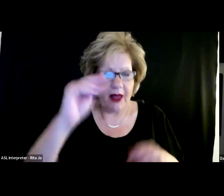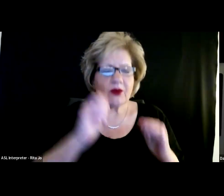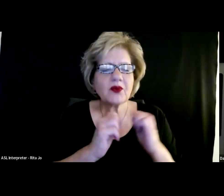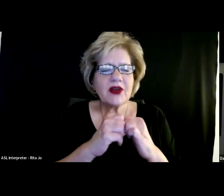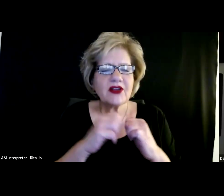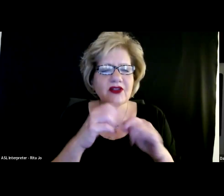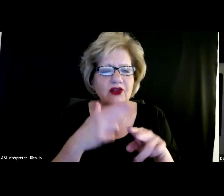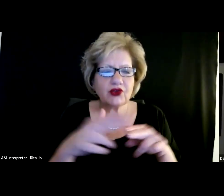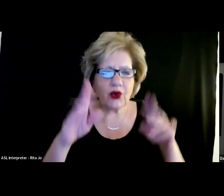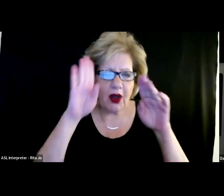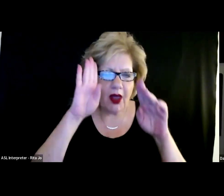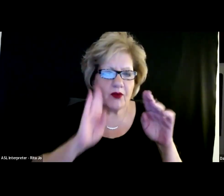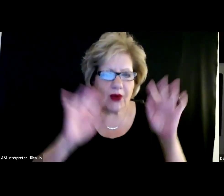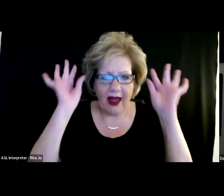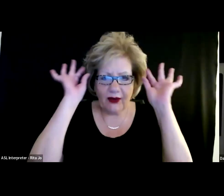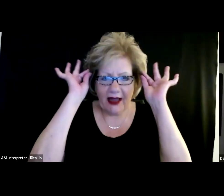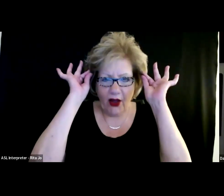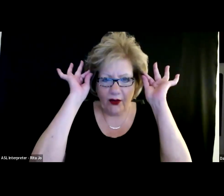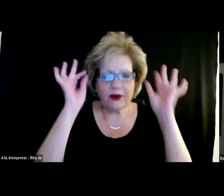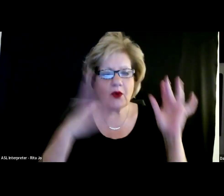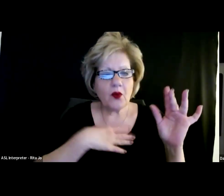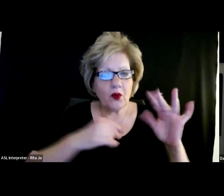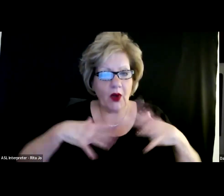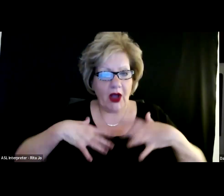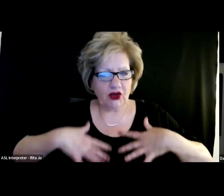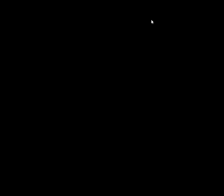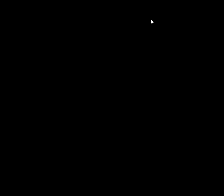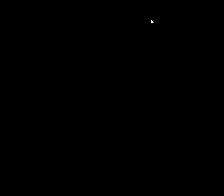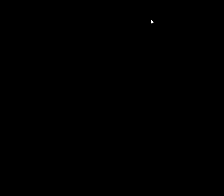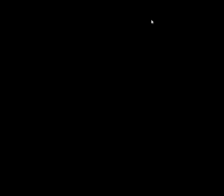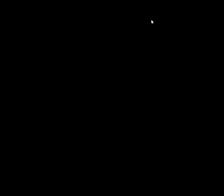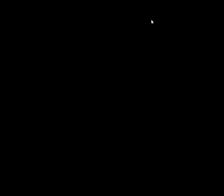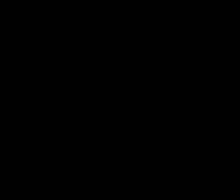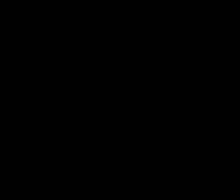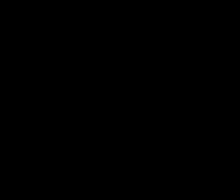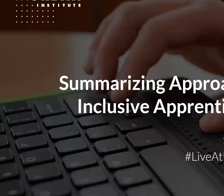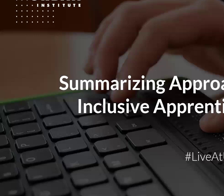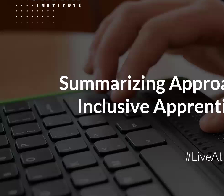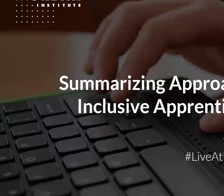white shirt. And I think I need the slides to advance.